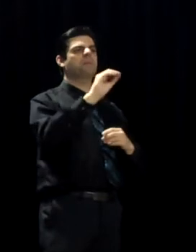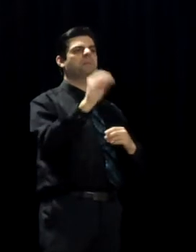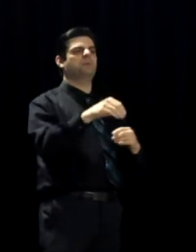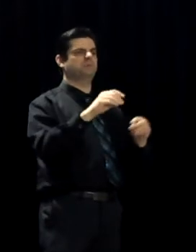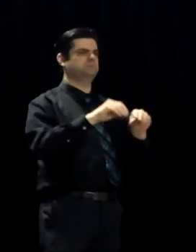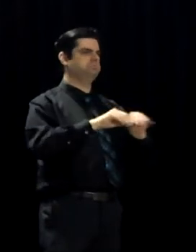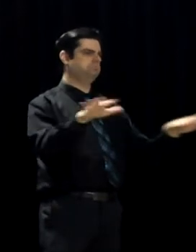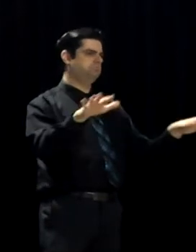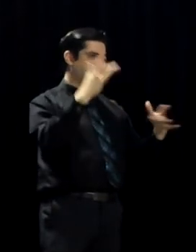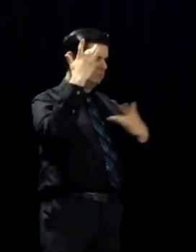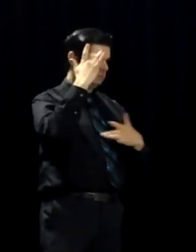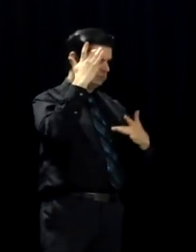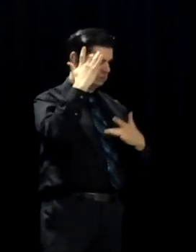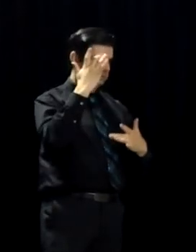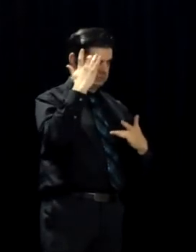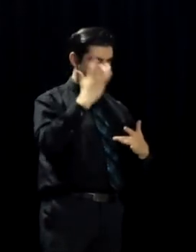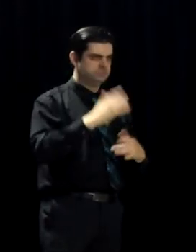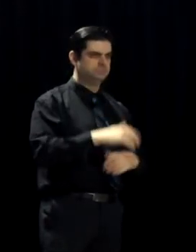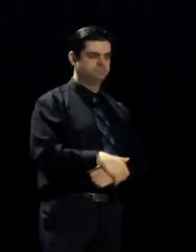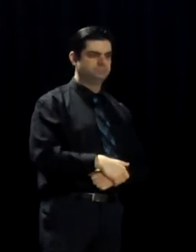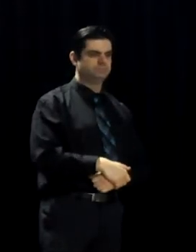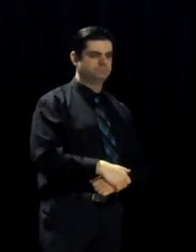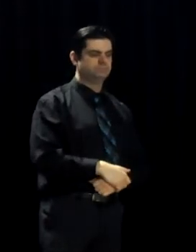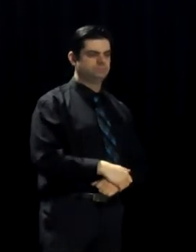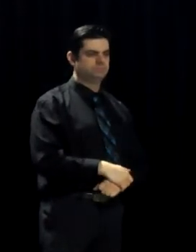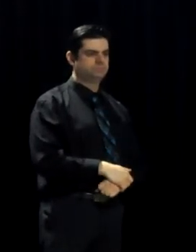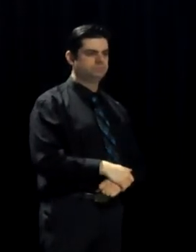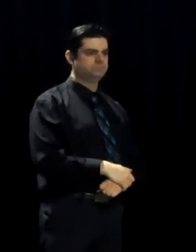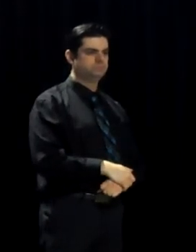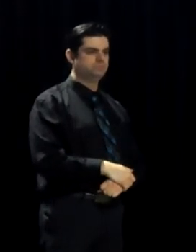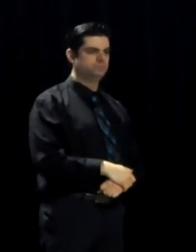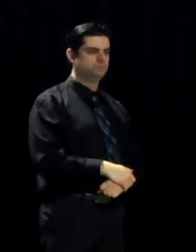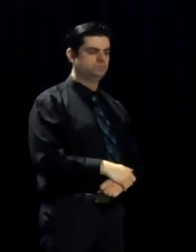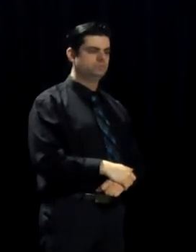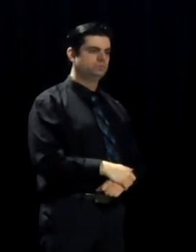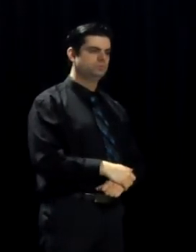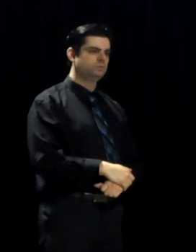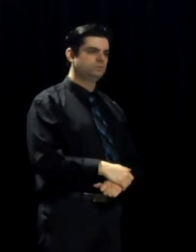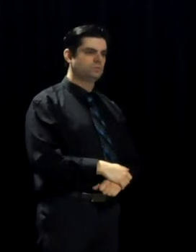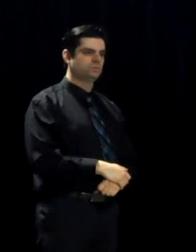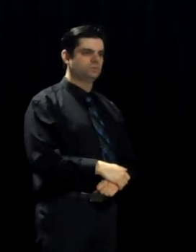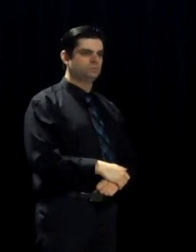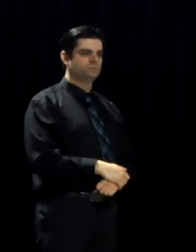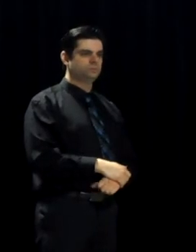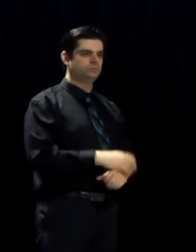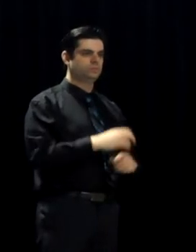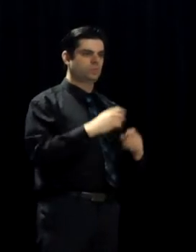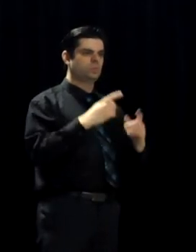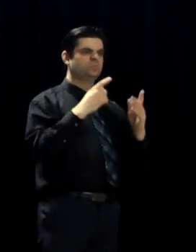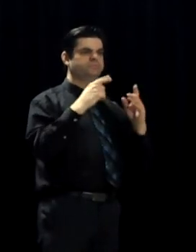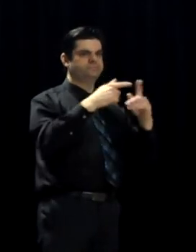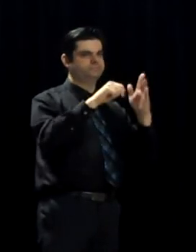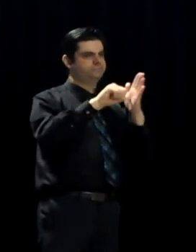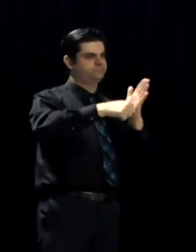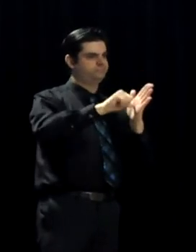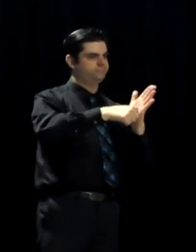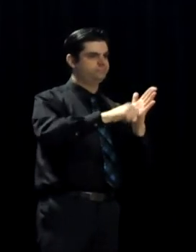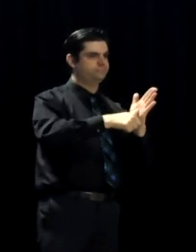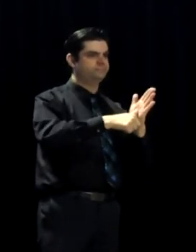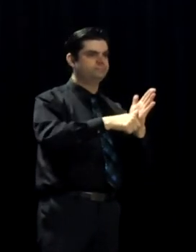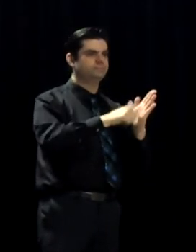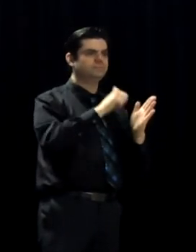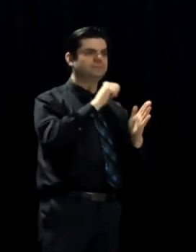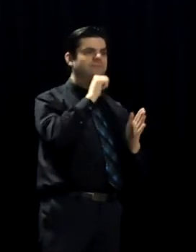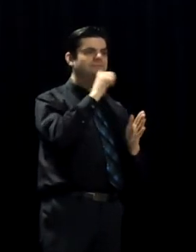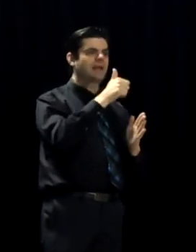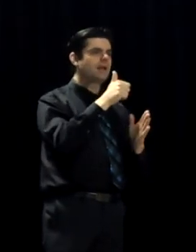3.3%. So a lot, 48, again, this goes to our point. It's not so many how many cases now, it's